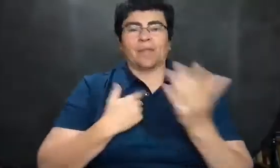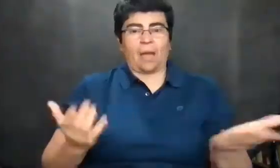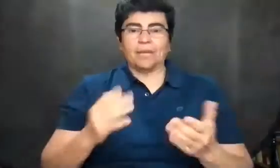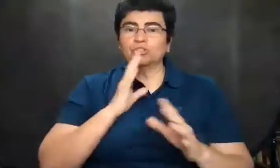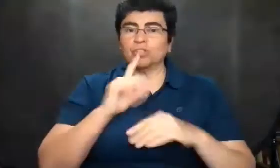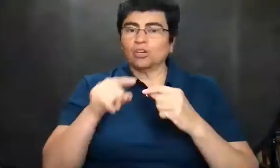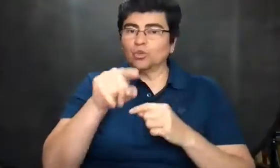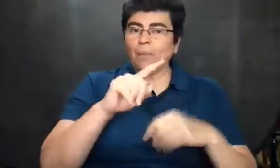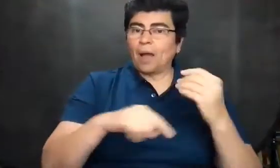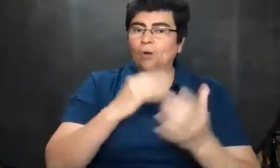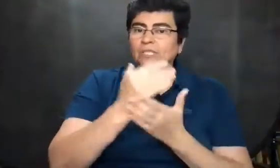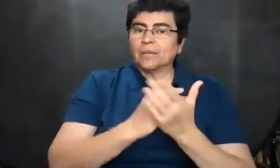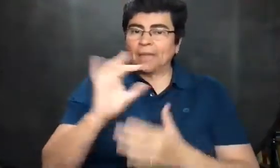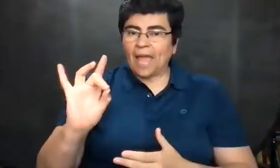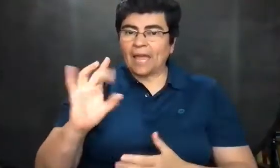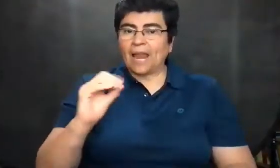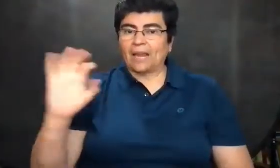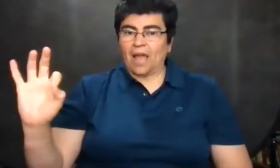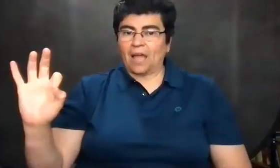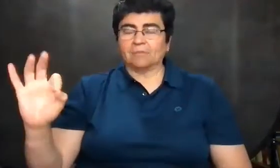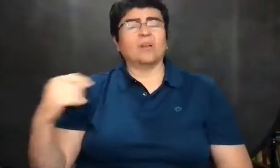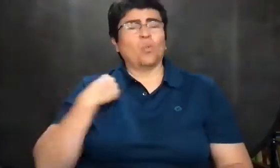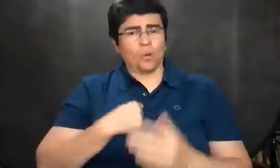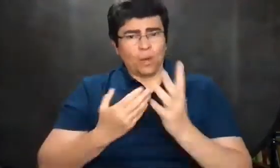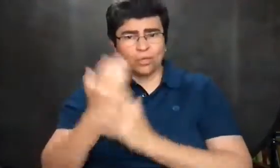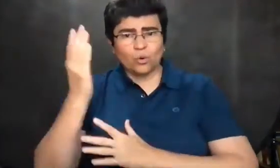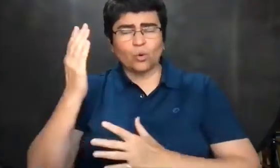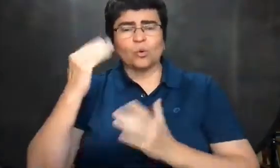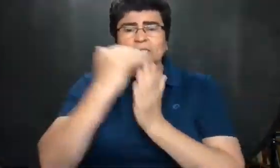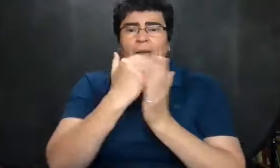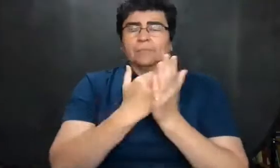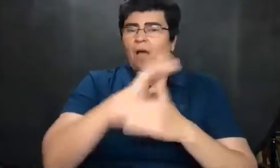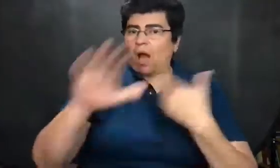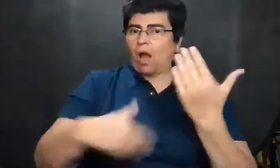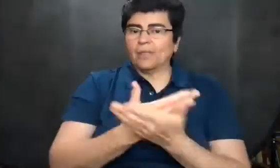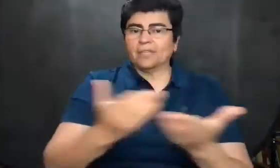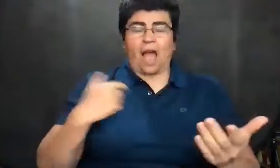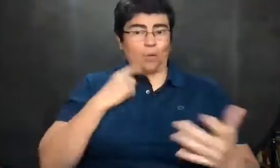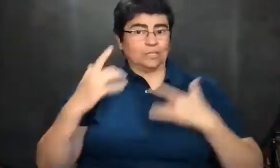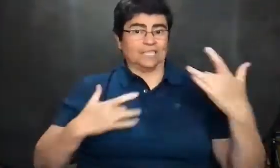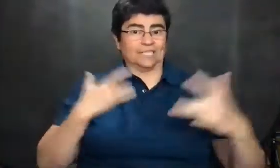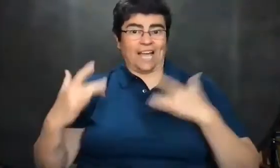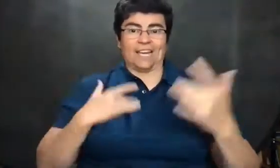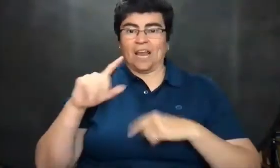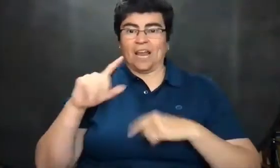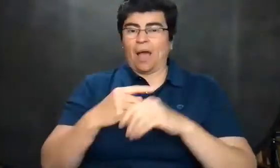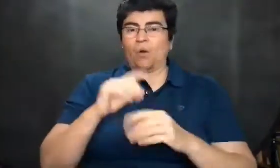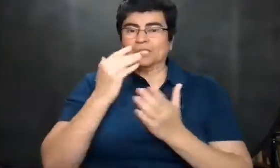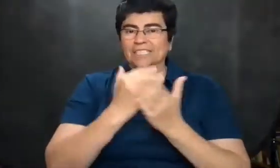9. And, we went through the steps and we did all these things. And I kind of was excited about step 8. I had made this